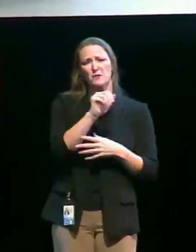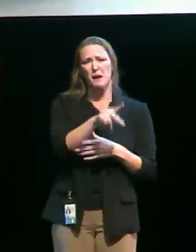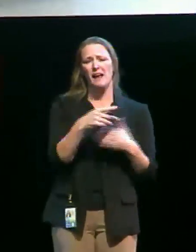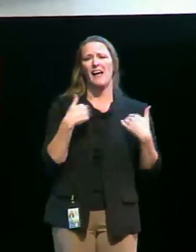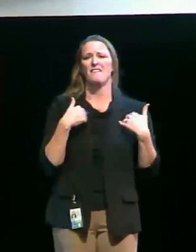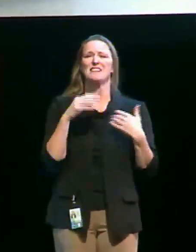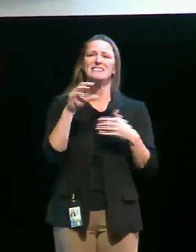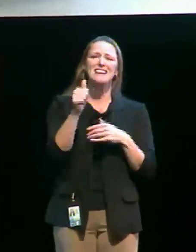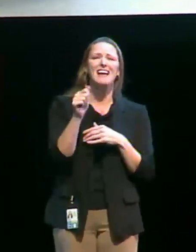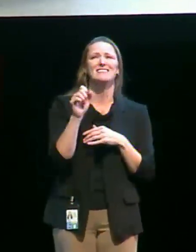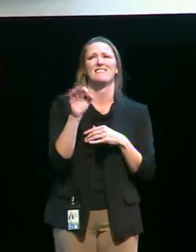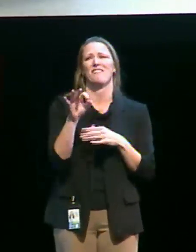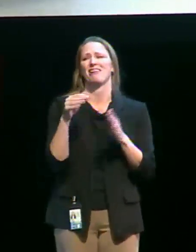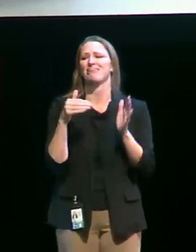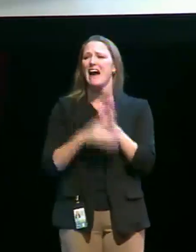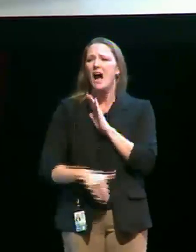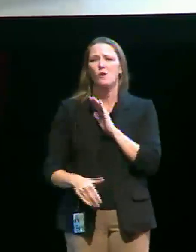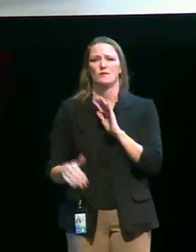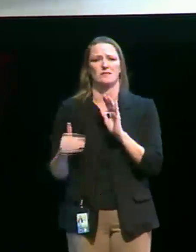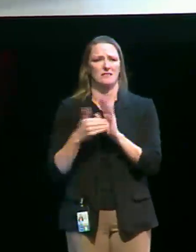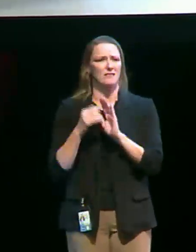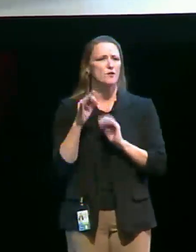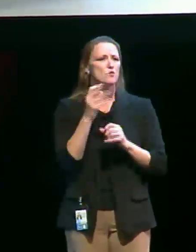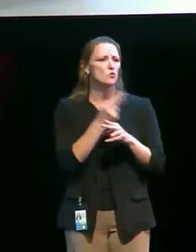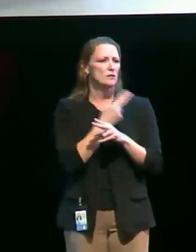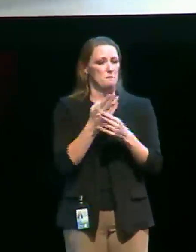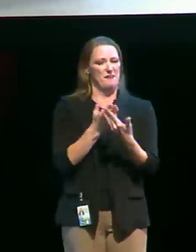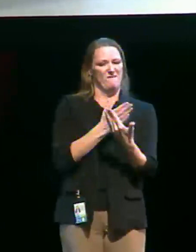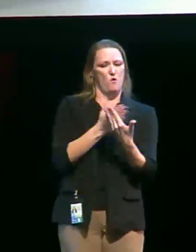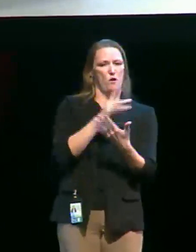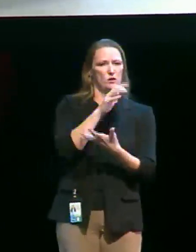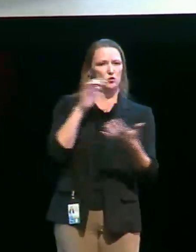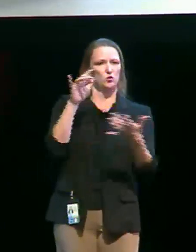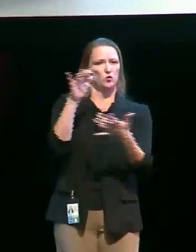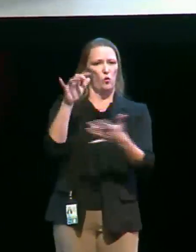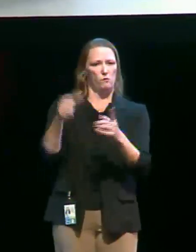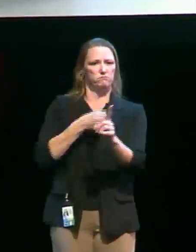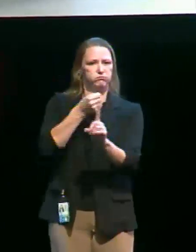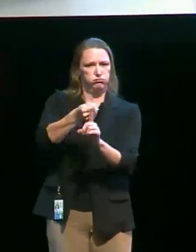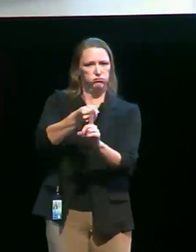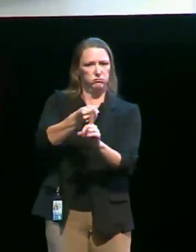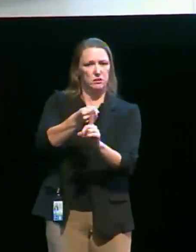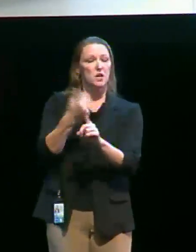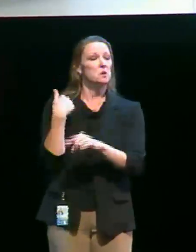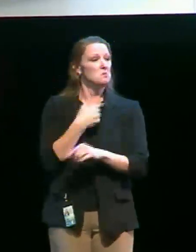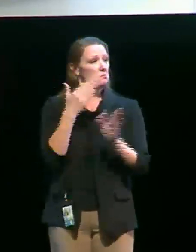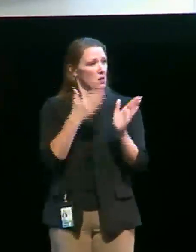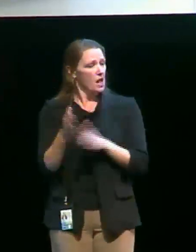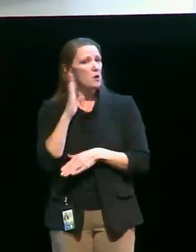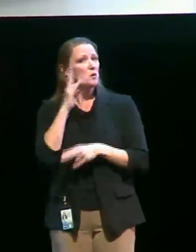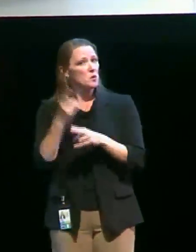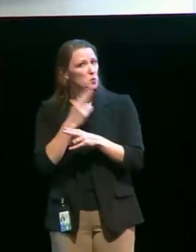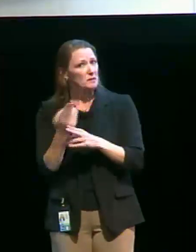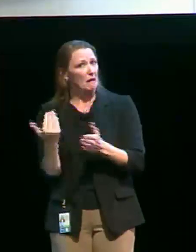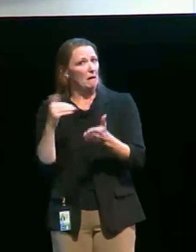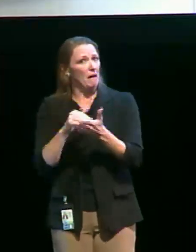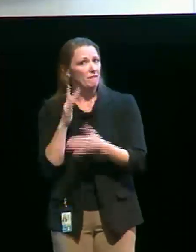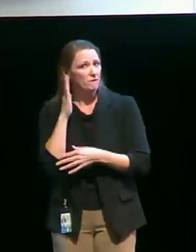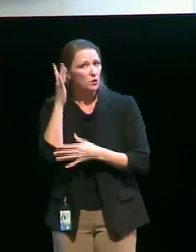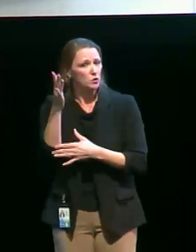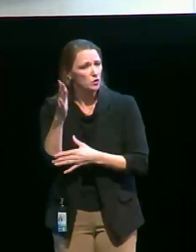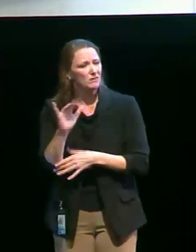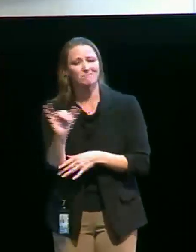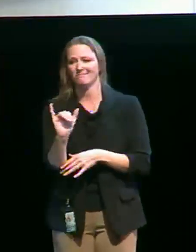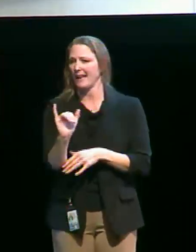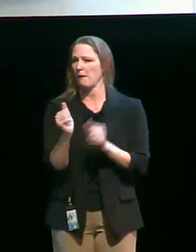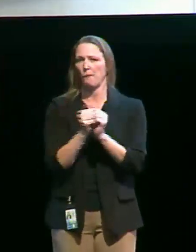views prior to the storm's event. And we do intend to use this interactive map in the future, as we did during the